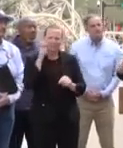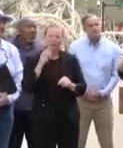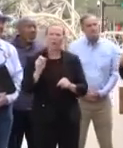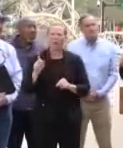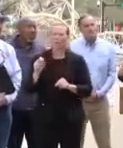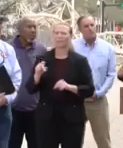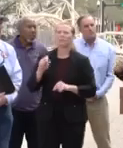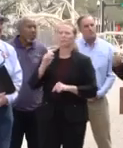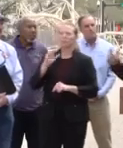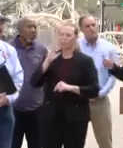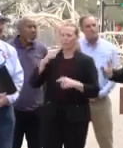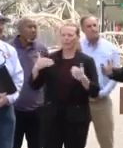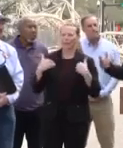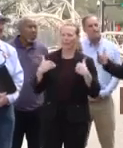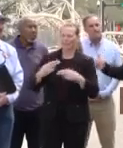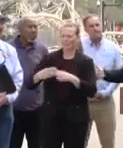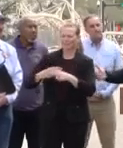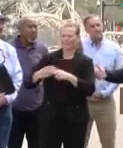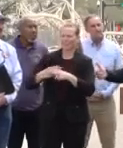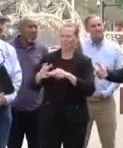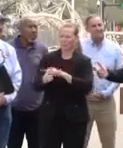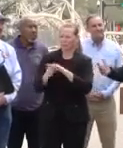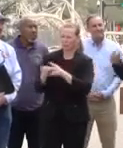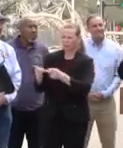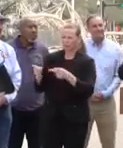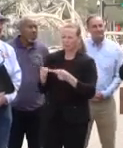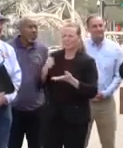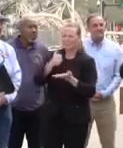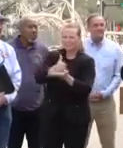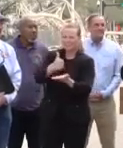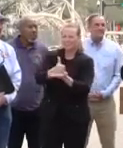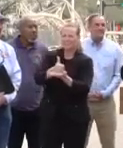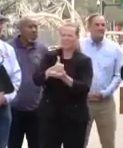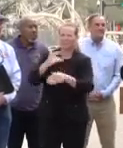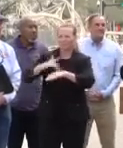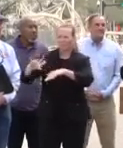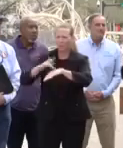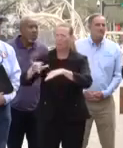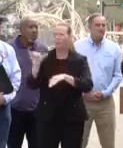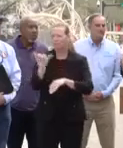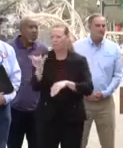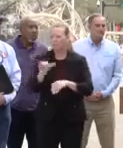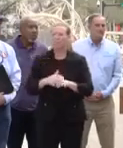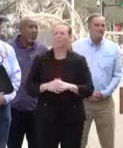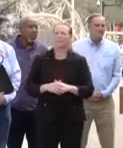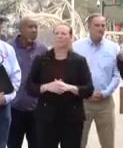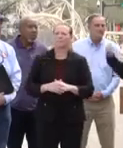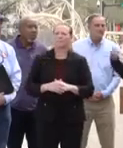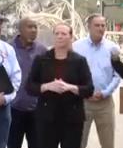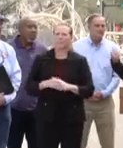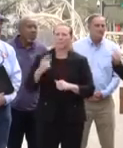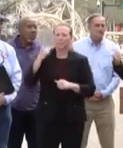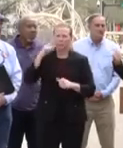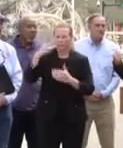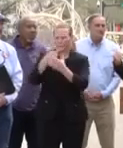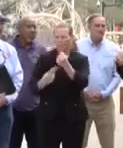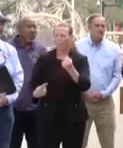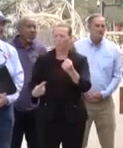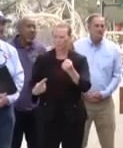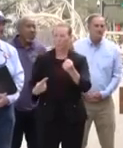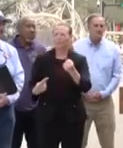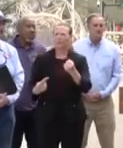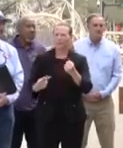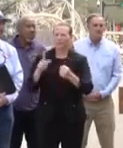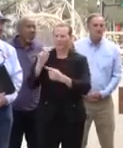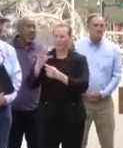going to have temporary sheltering assistance available as well, and that's going to be for both, and Kevin's working with the